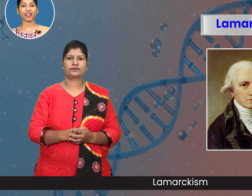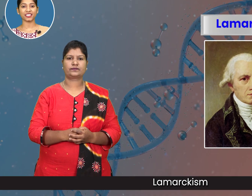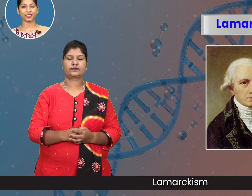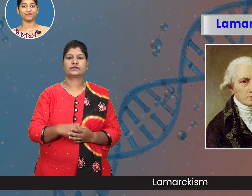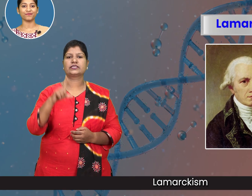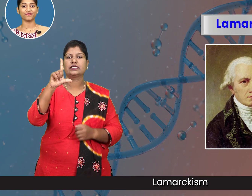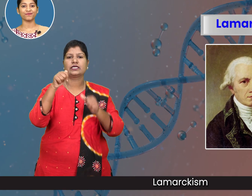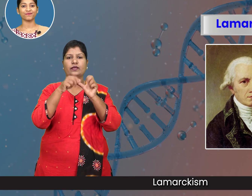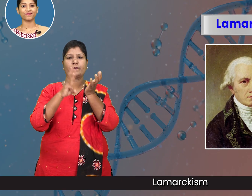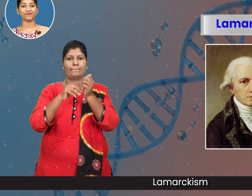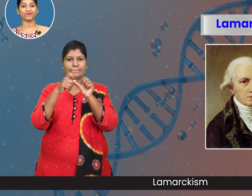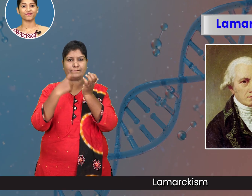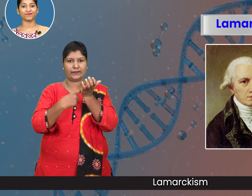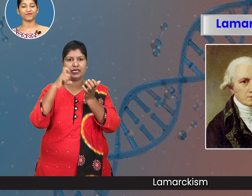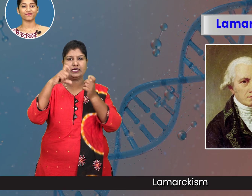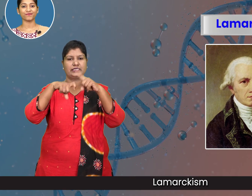Landmarkism.